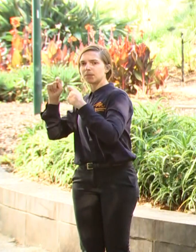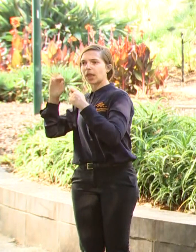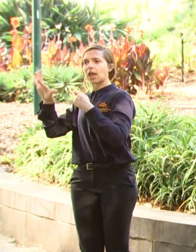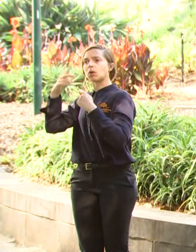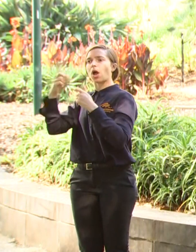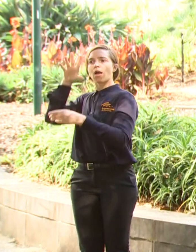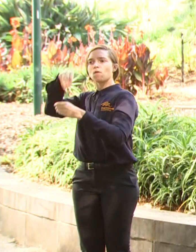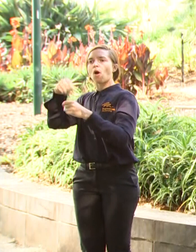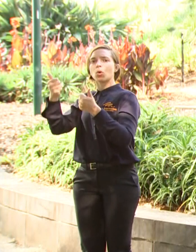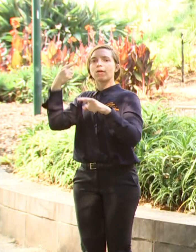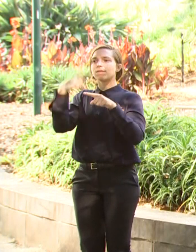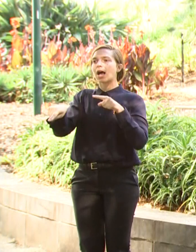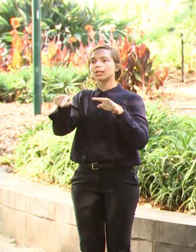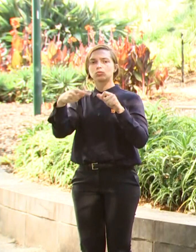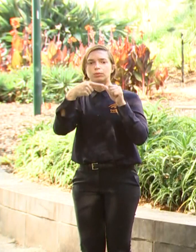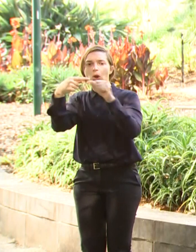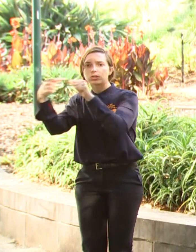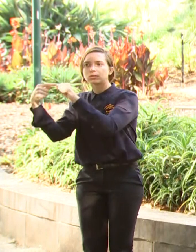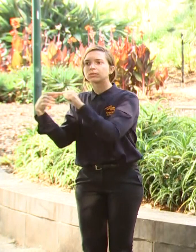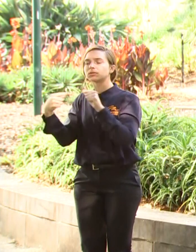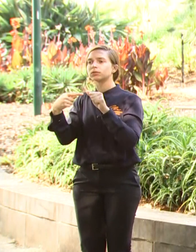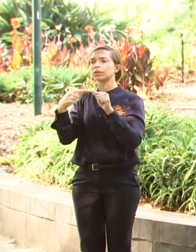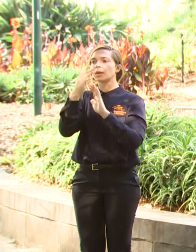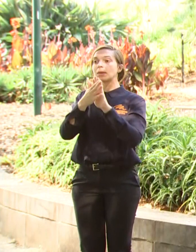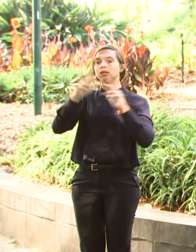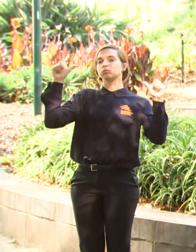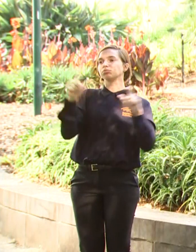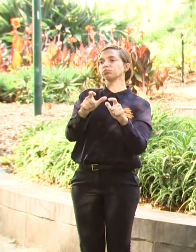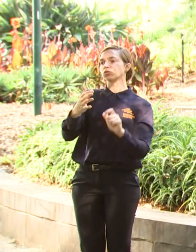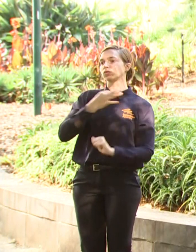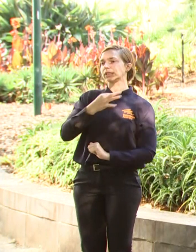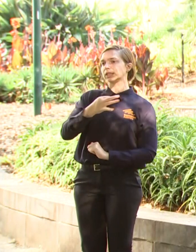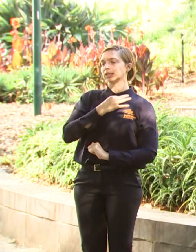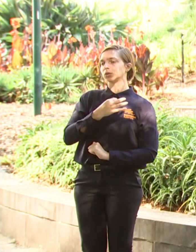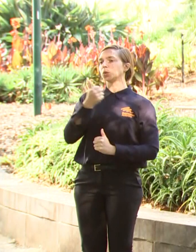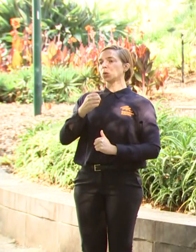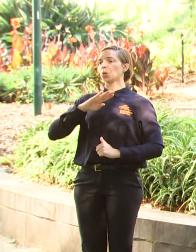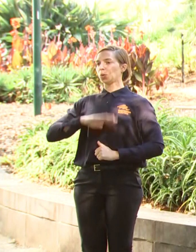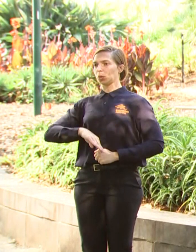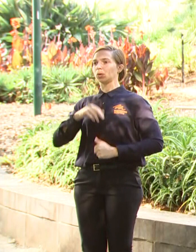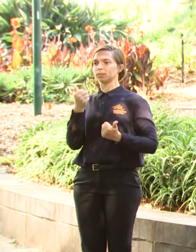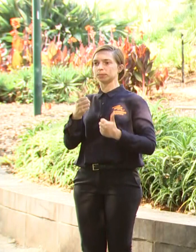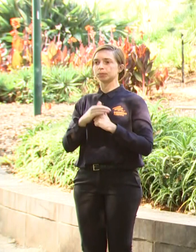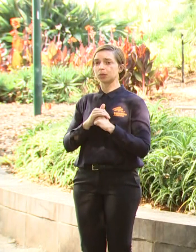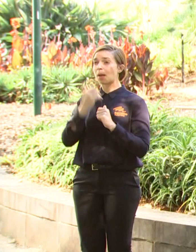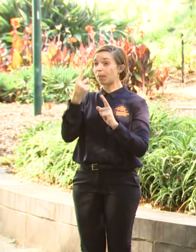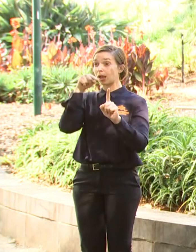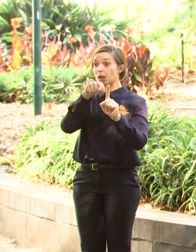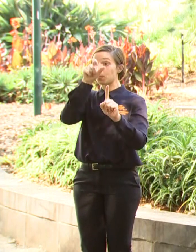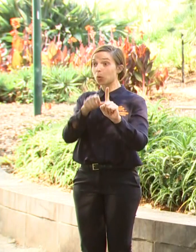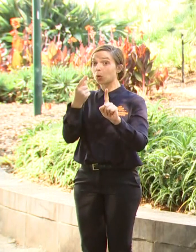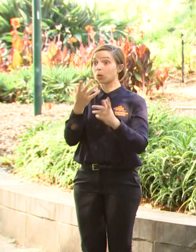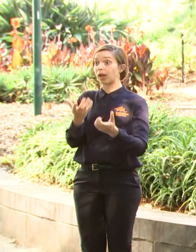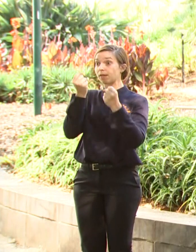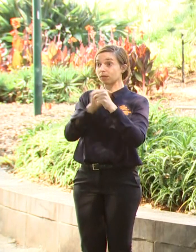as a mystery case. That means there's at least one other person out there who's got it and gave it to the Vermont South guy.